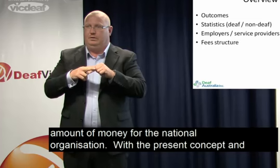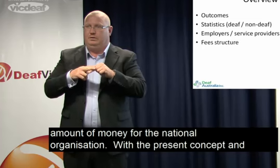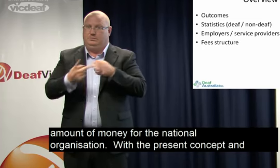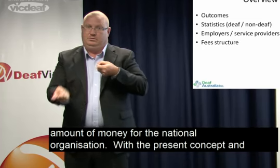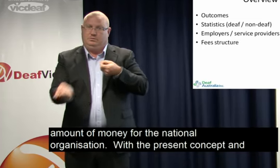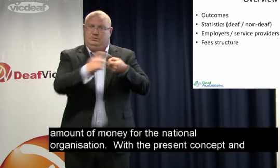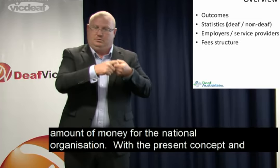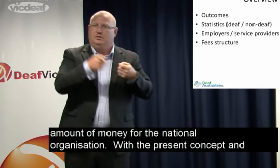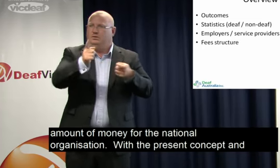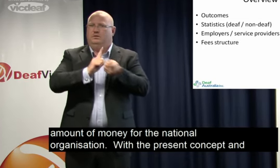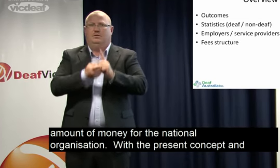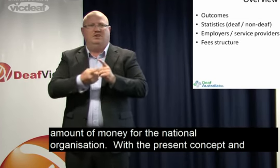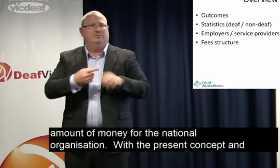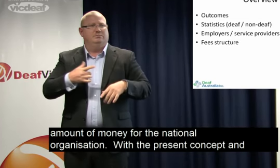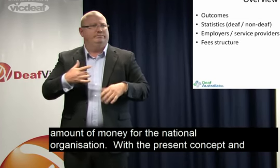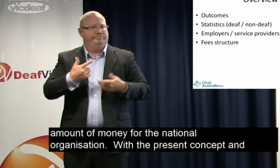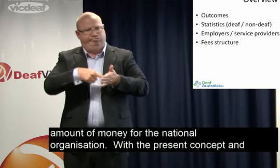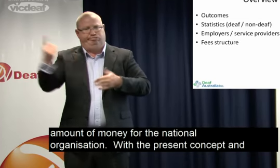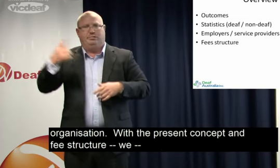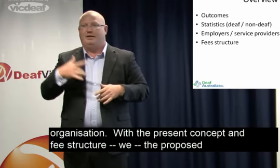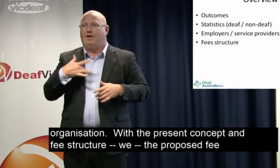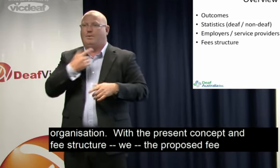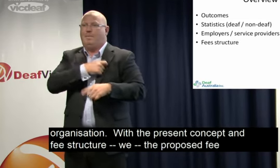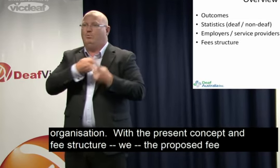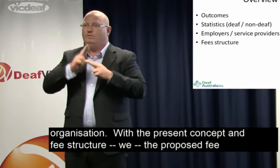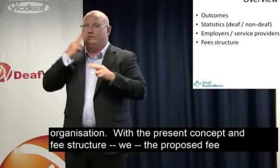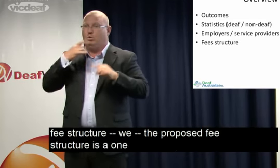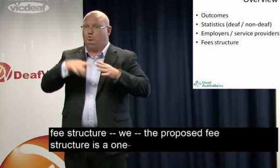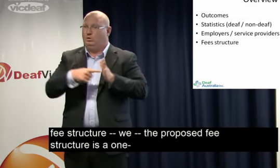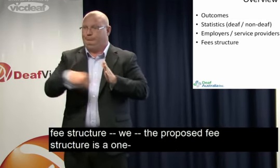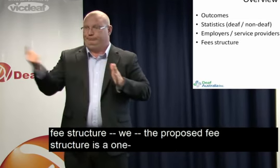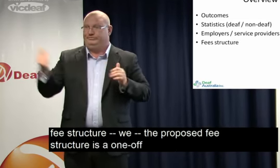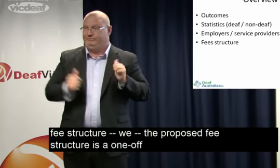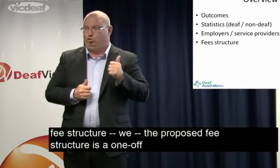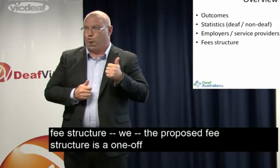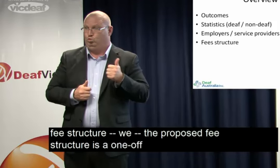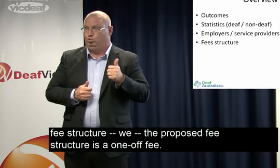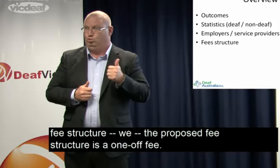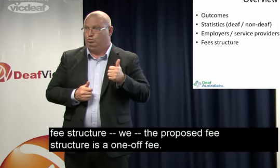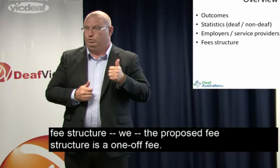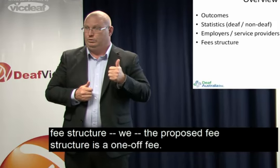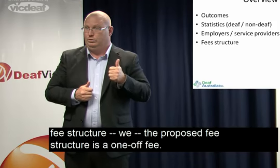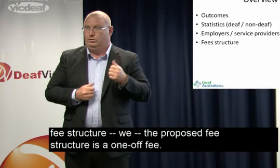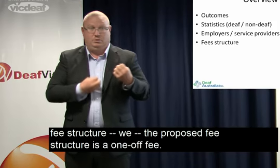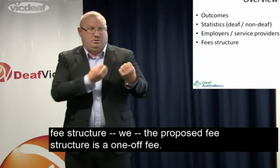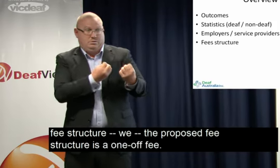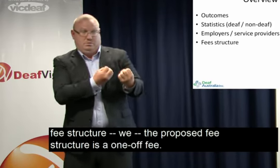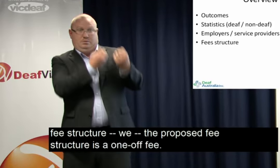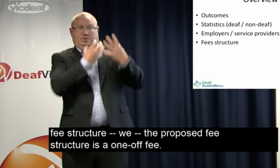as a one-off fee, and in return would be a life member of Deaf Australia.